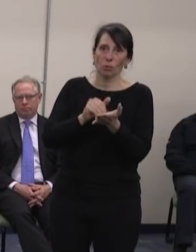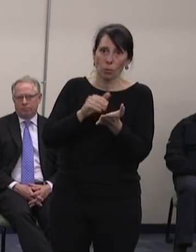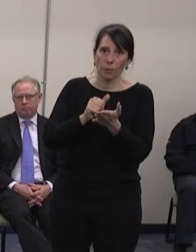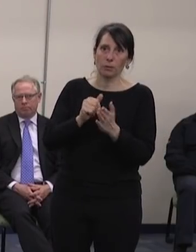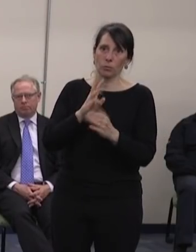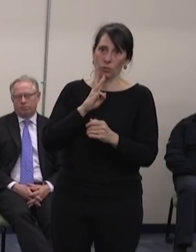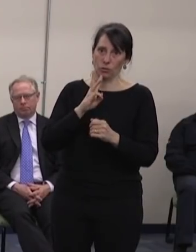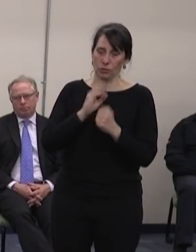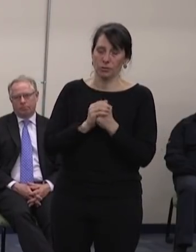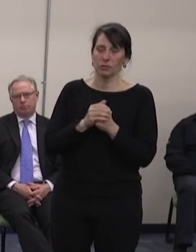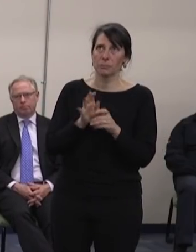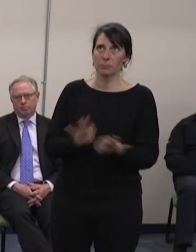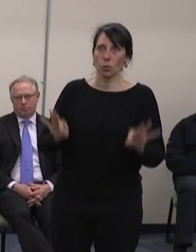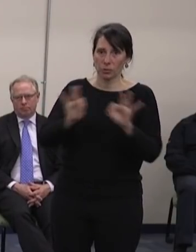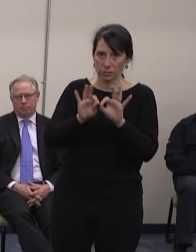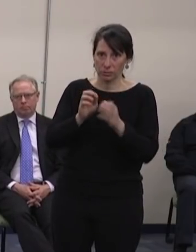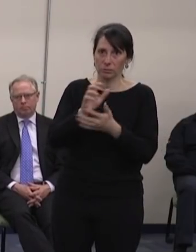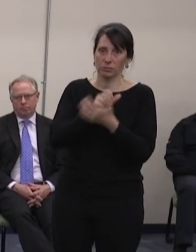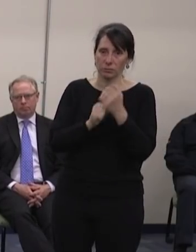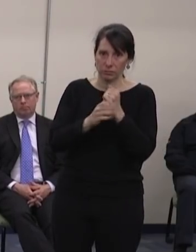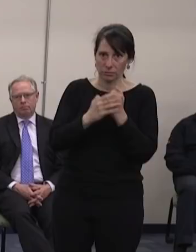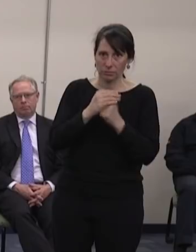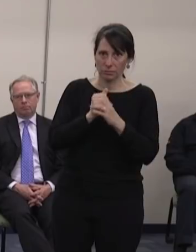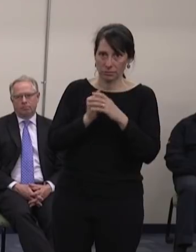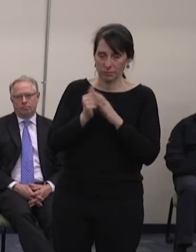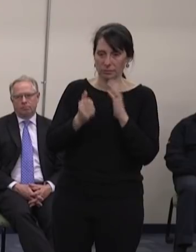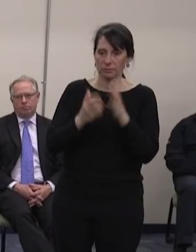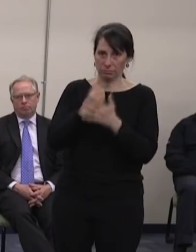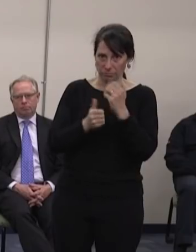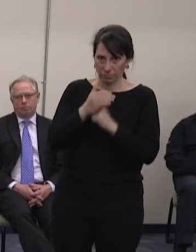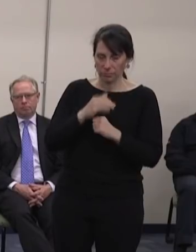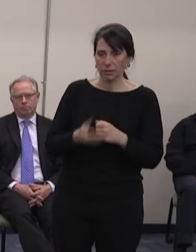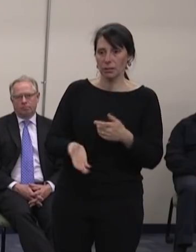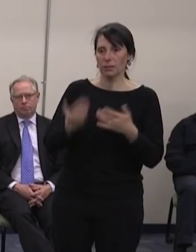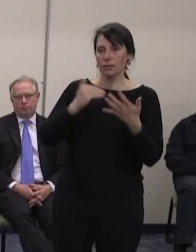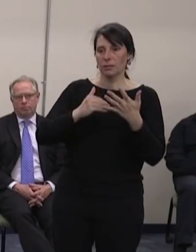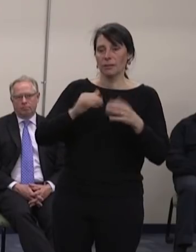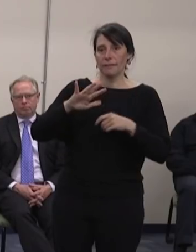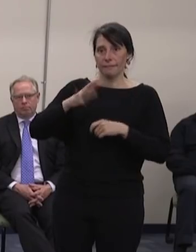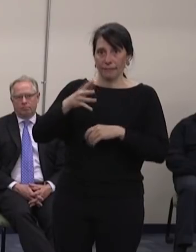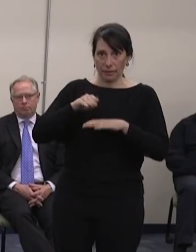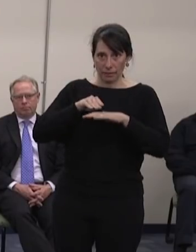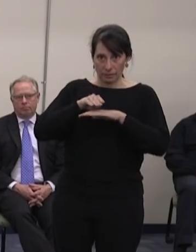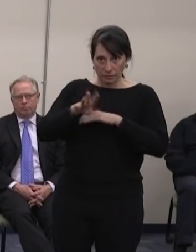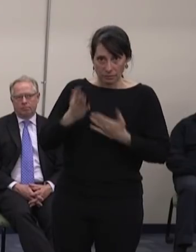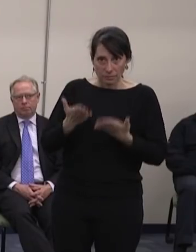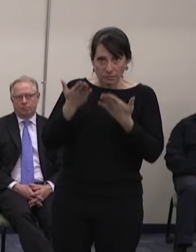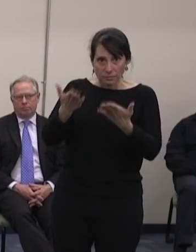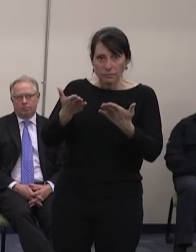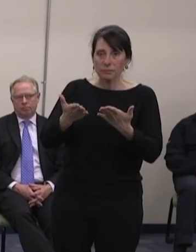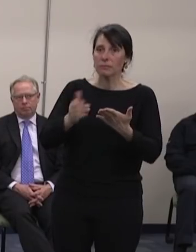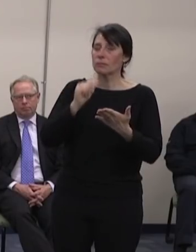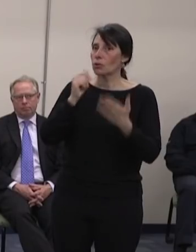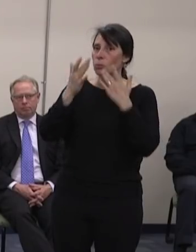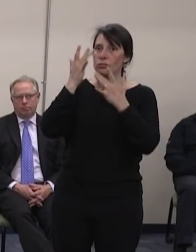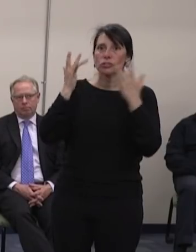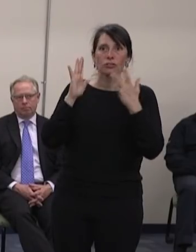Number 5, please avoid touching your eyes, your nose, or your mouth with unwashed